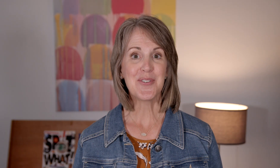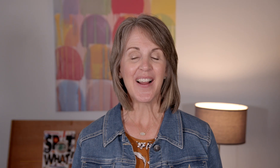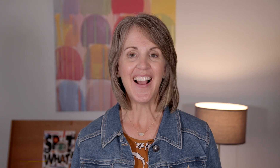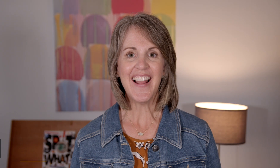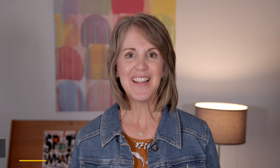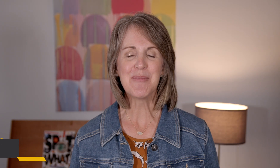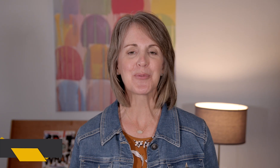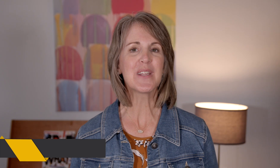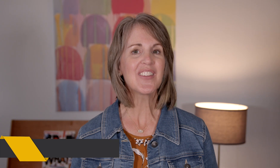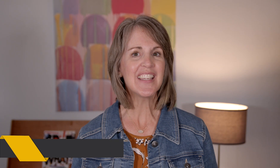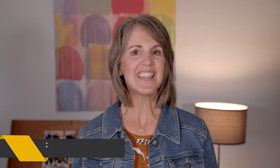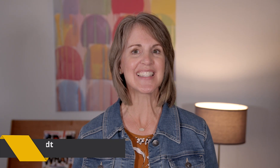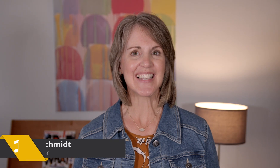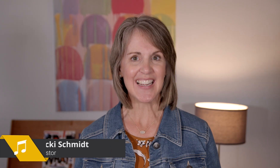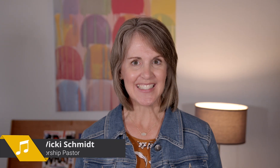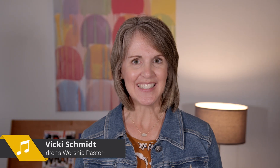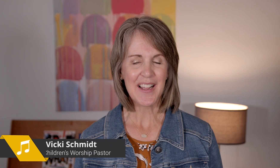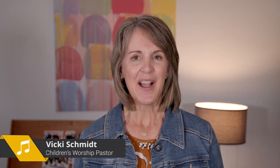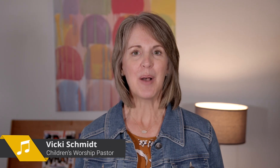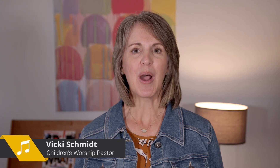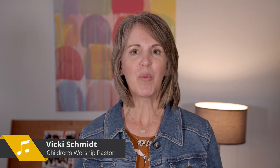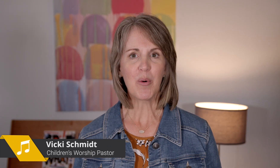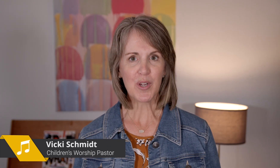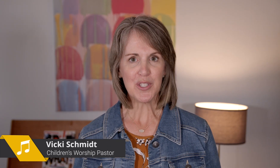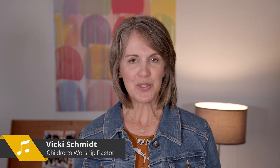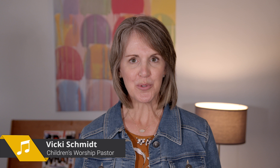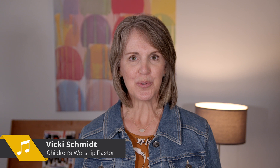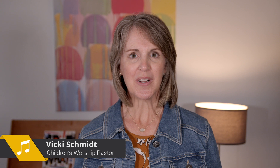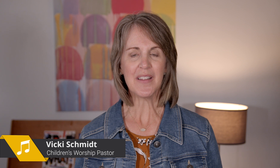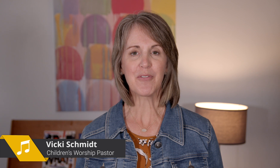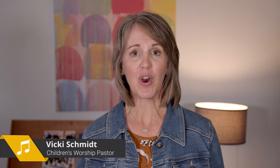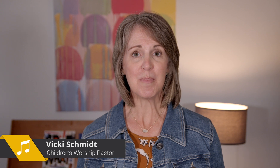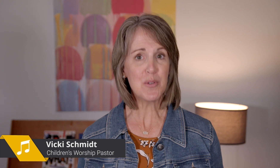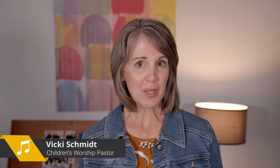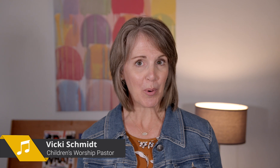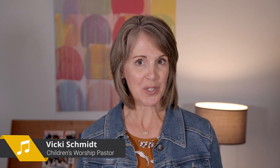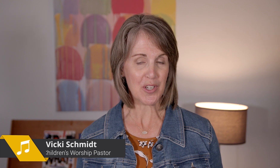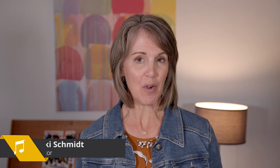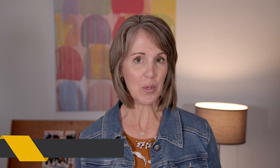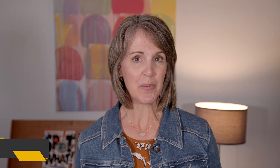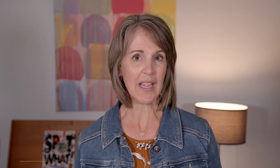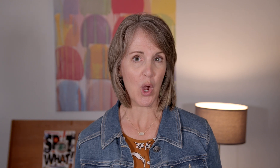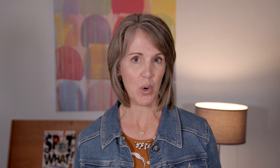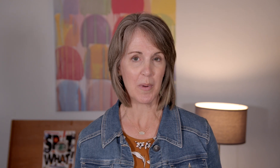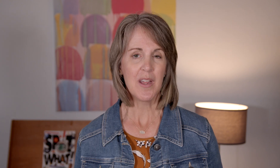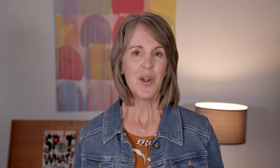Hello, I am really excited about what we're gonna do for our music portion of Holy Week at Home. We're